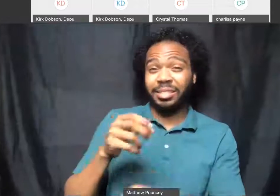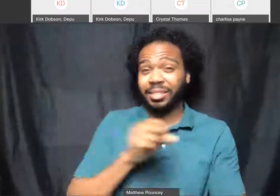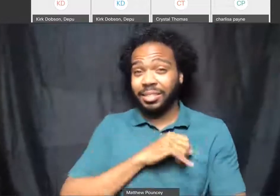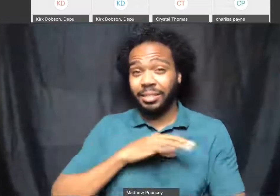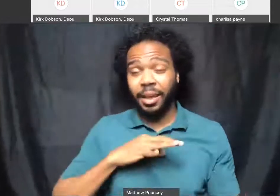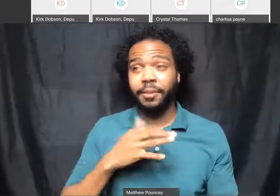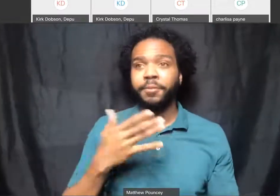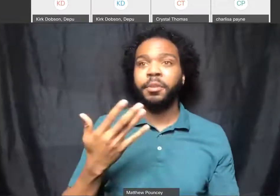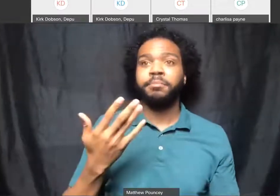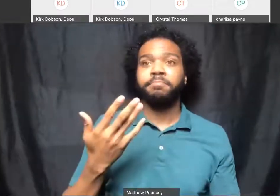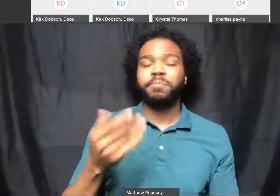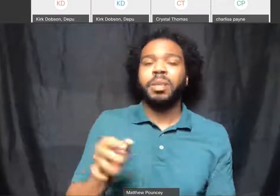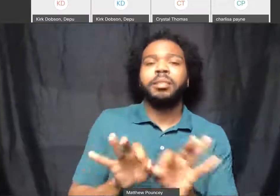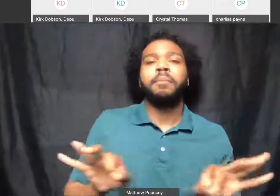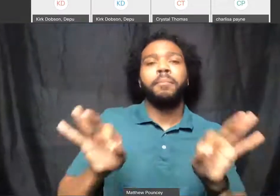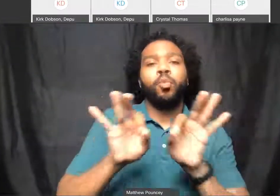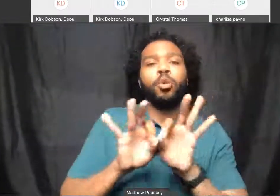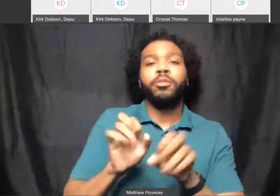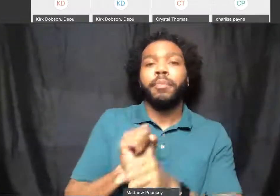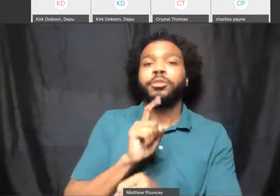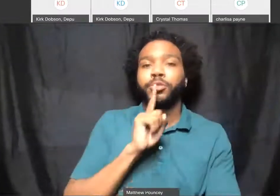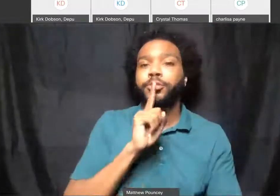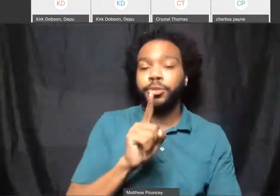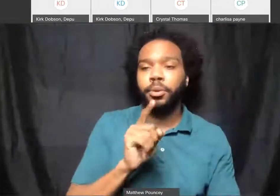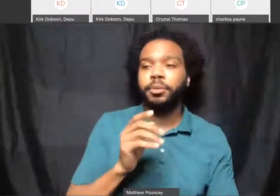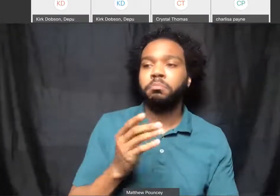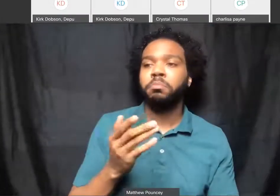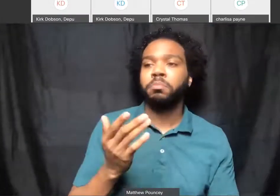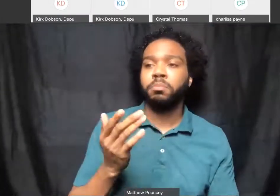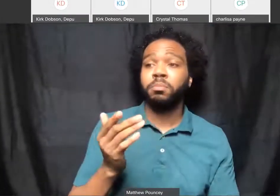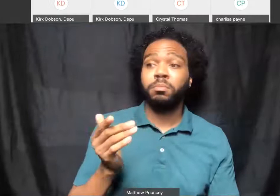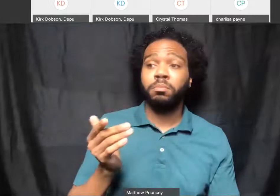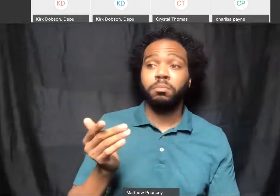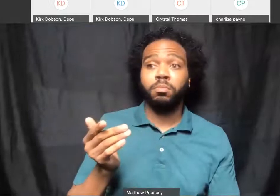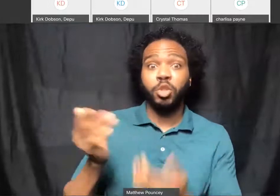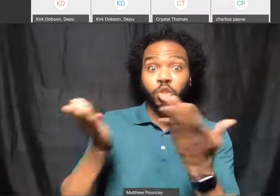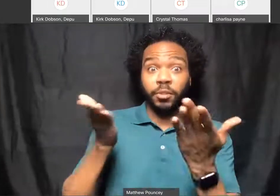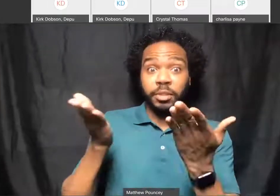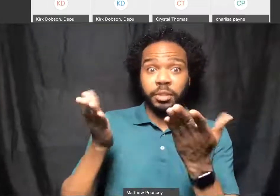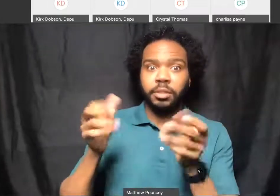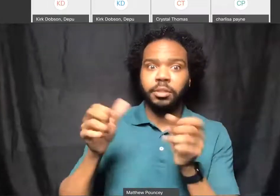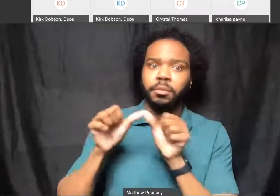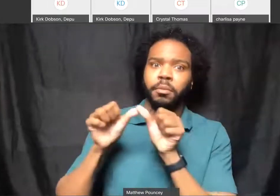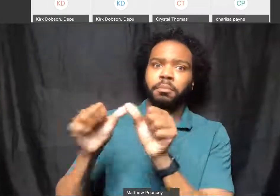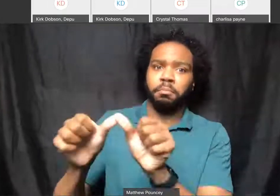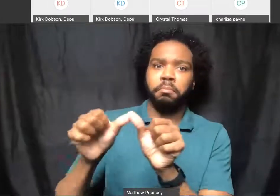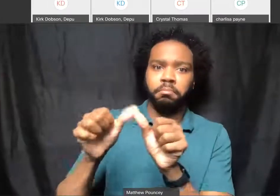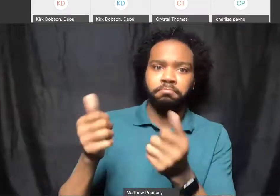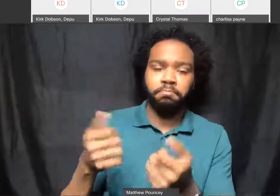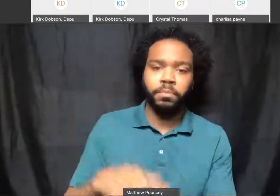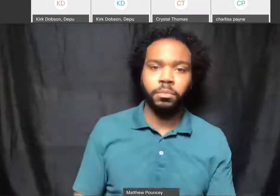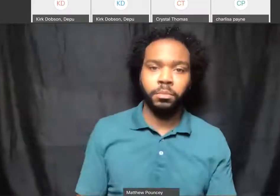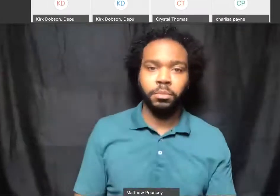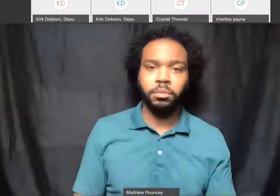the importance of ensuring that, that the service is maintained. Now, I do get that